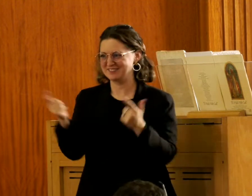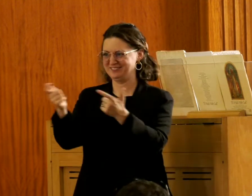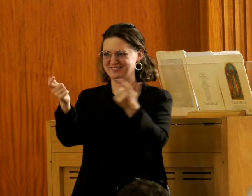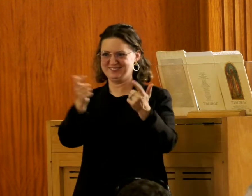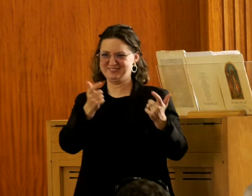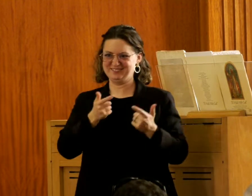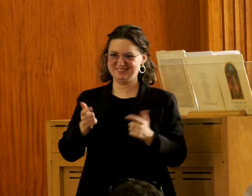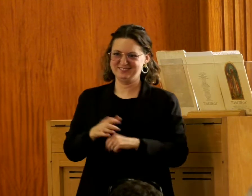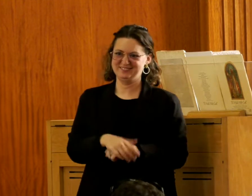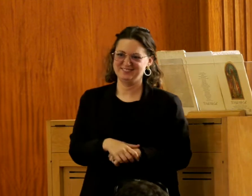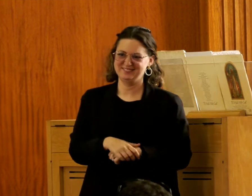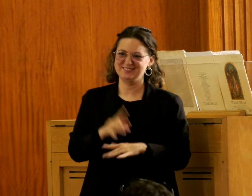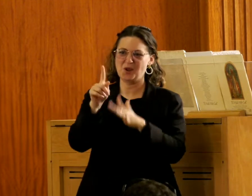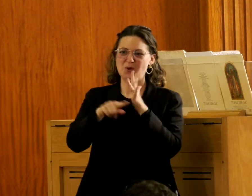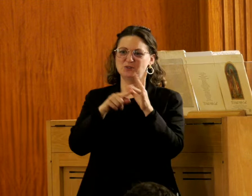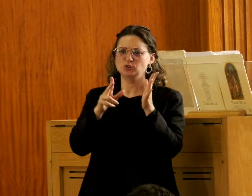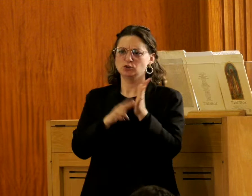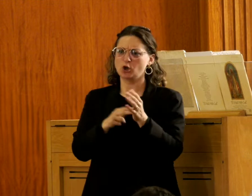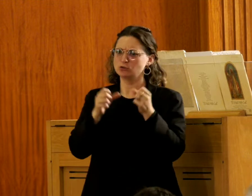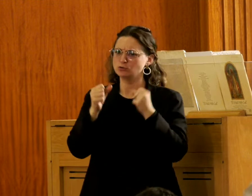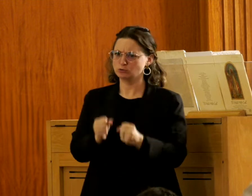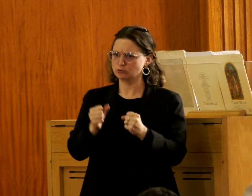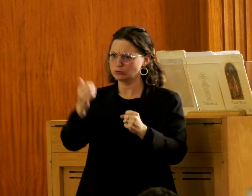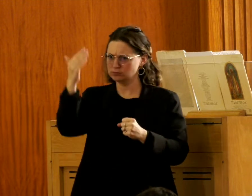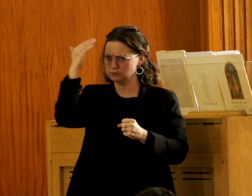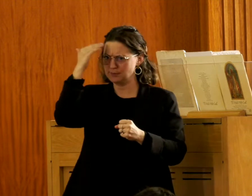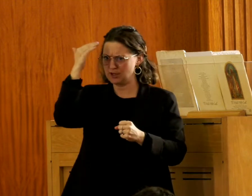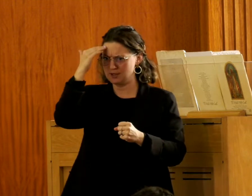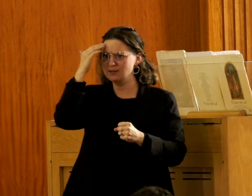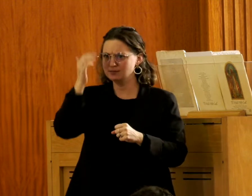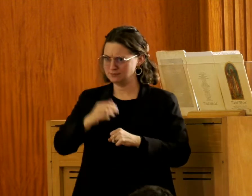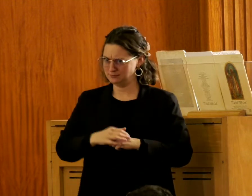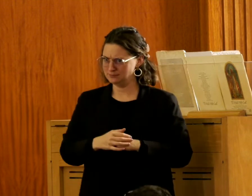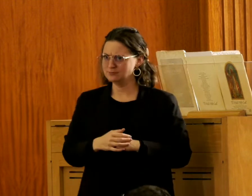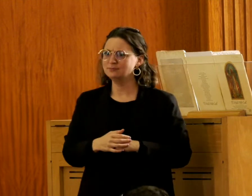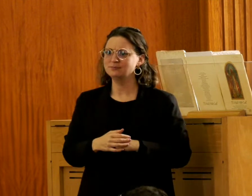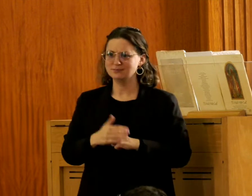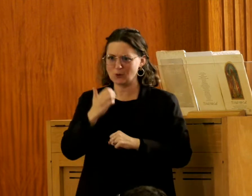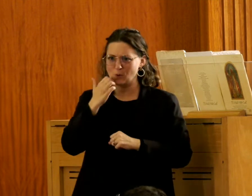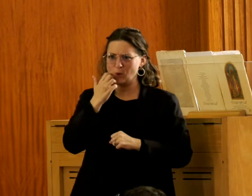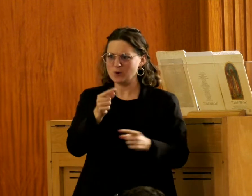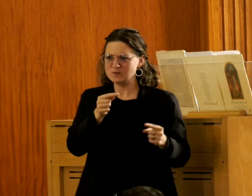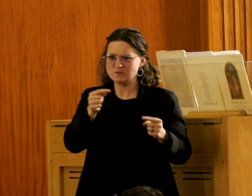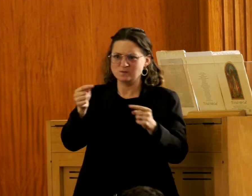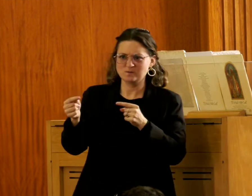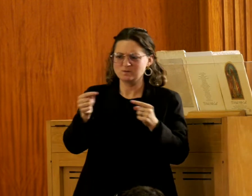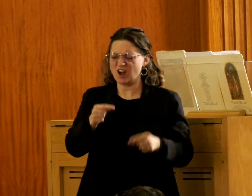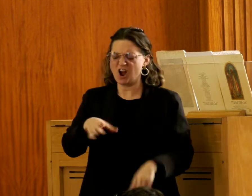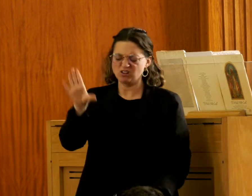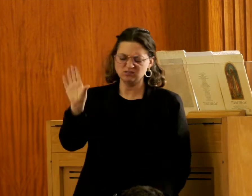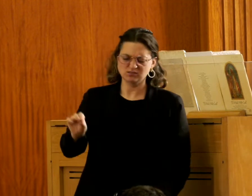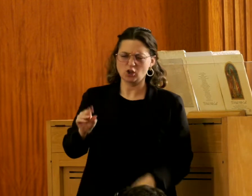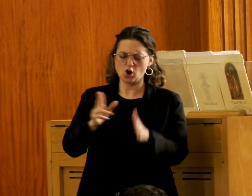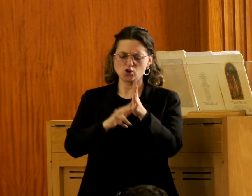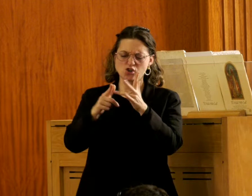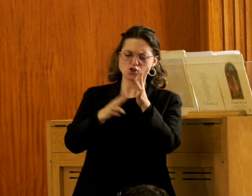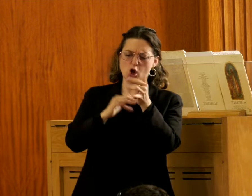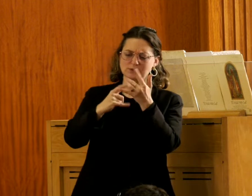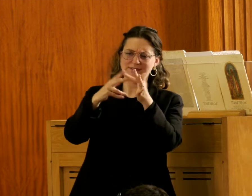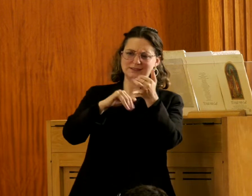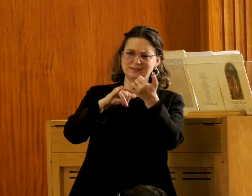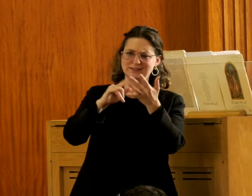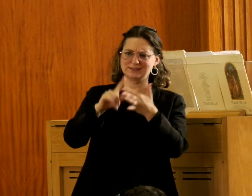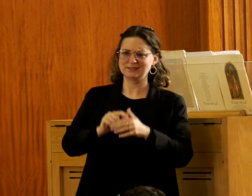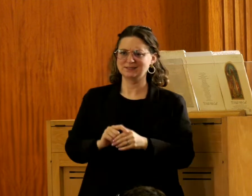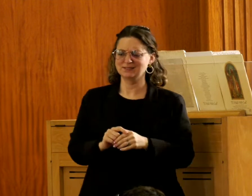Joan held firmly to her views and would simply dismiss reasonable counter-arguments as nonsense, what